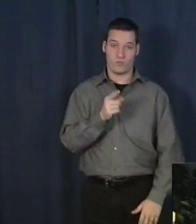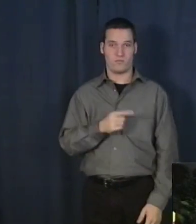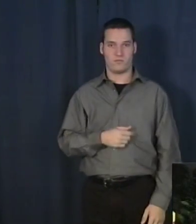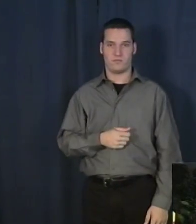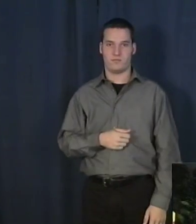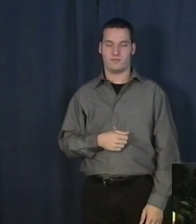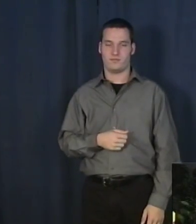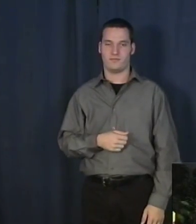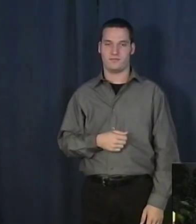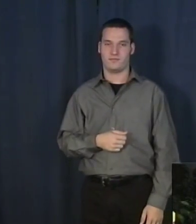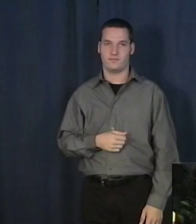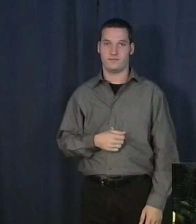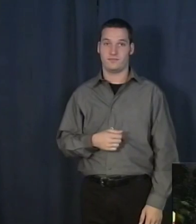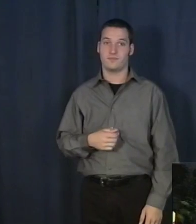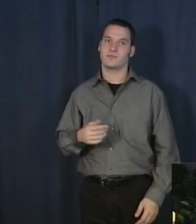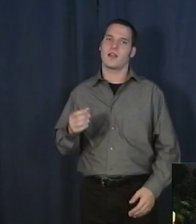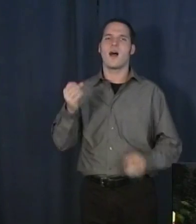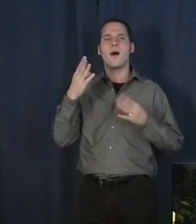are.